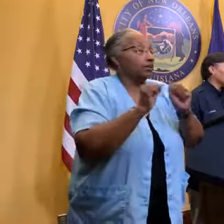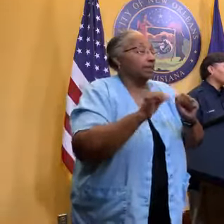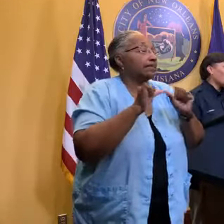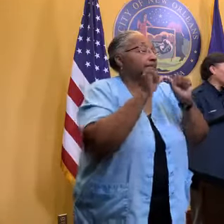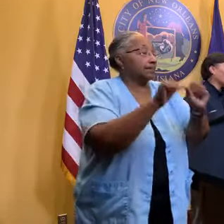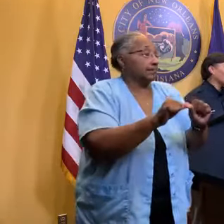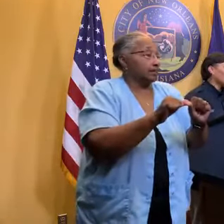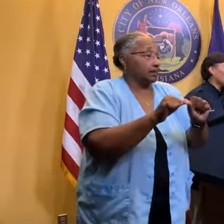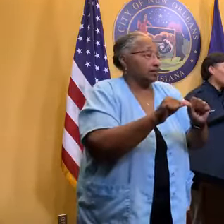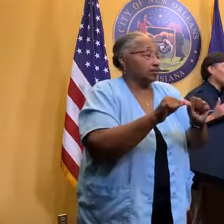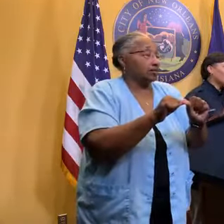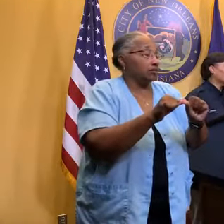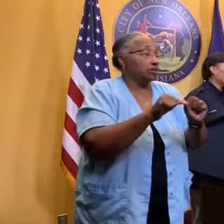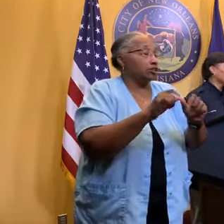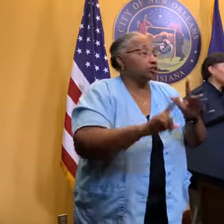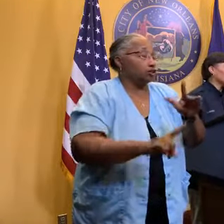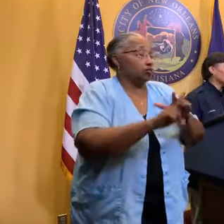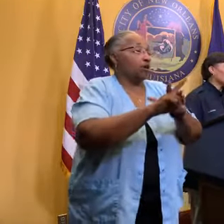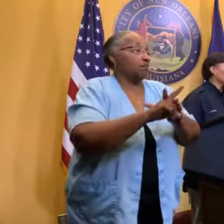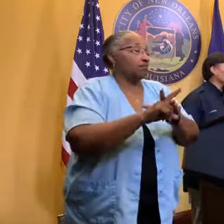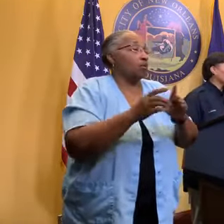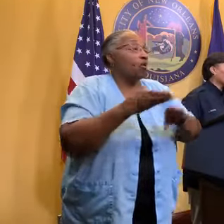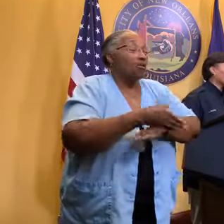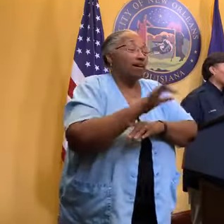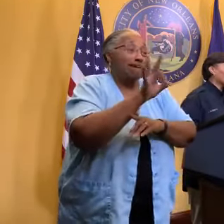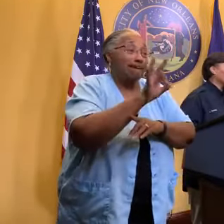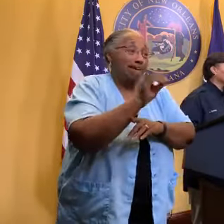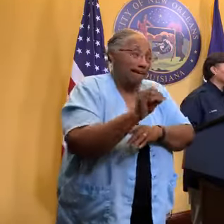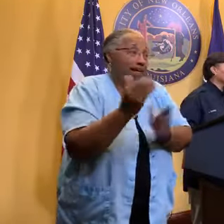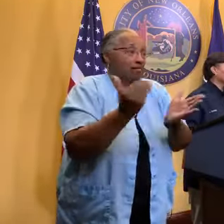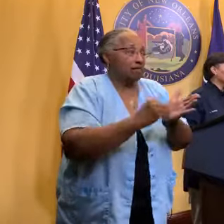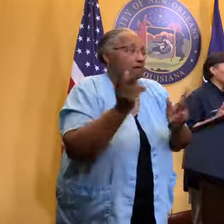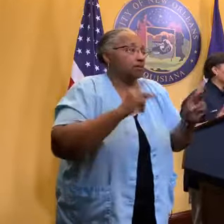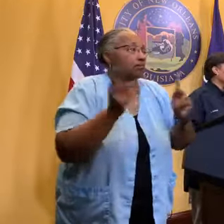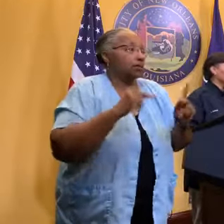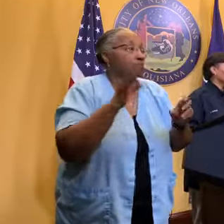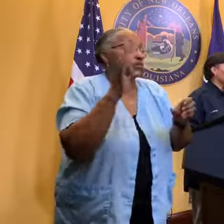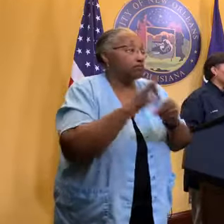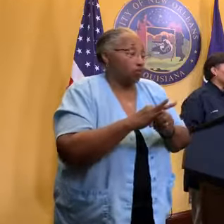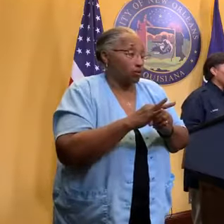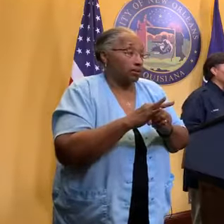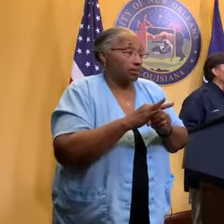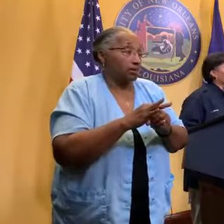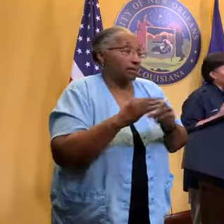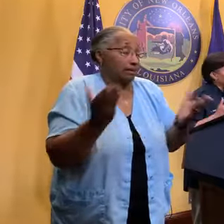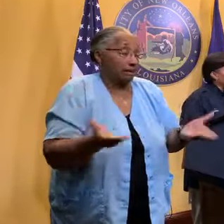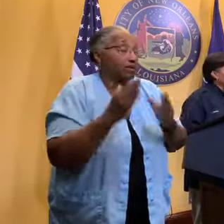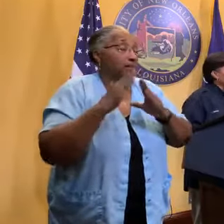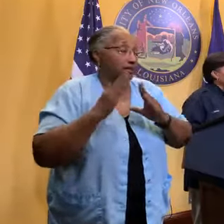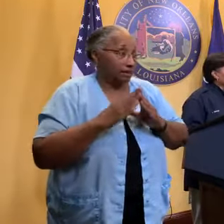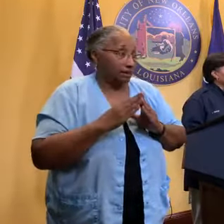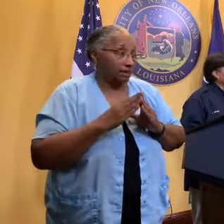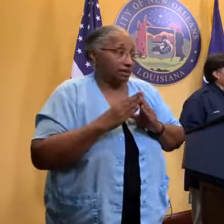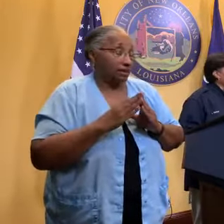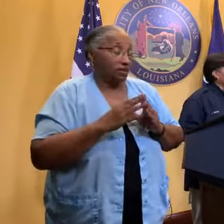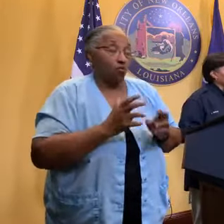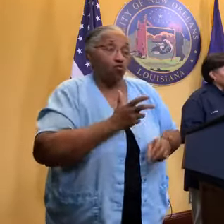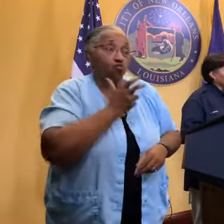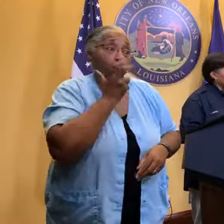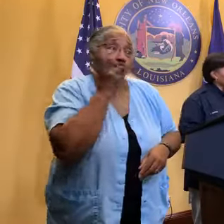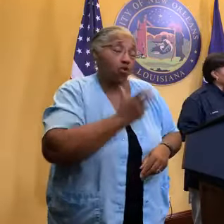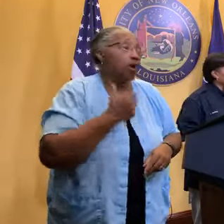out in strong numbers. Over 90,000 people voted early in this city, unprecedented. And so we want to keep those